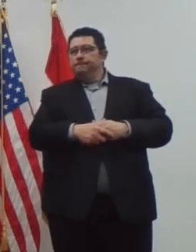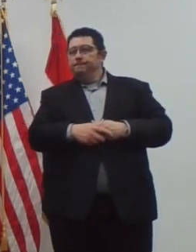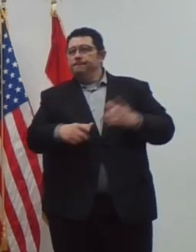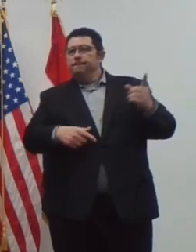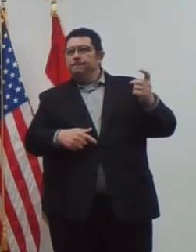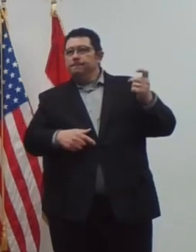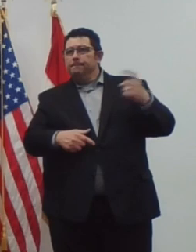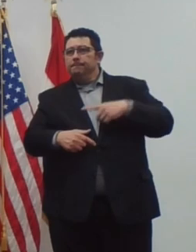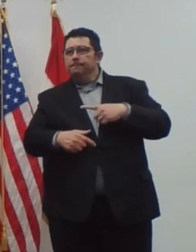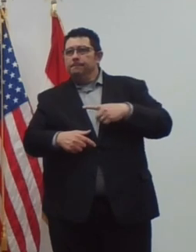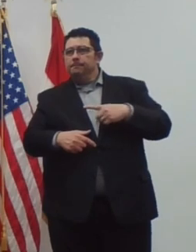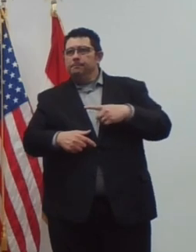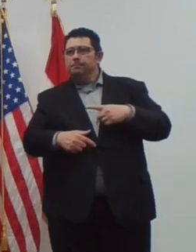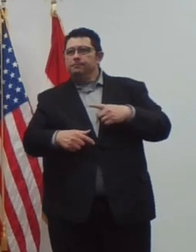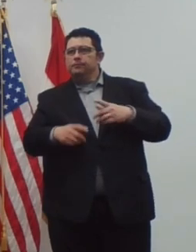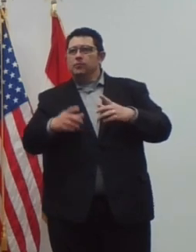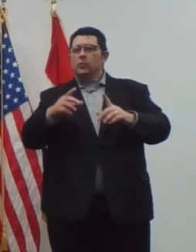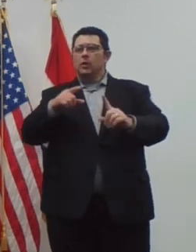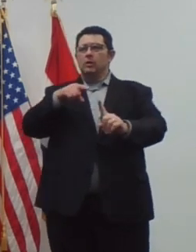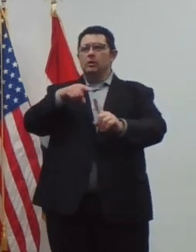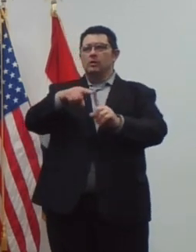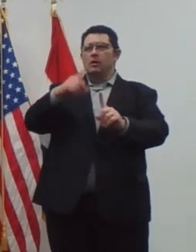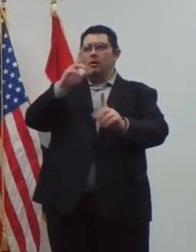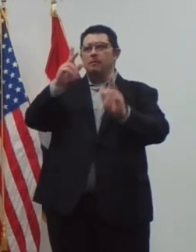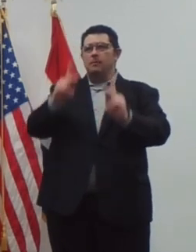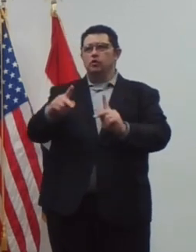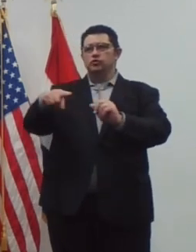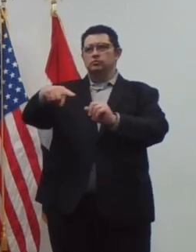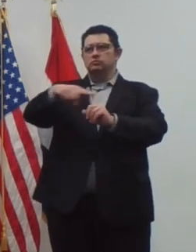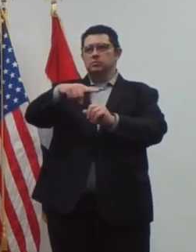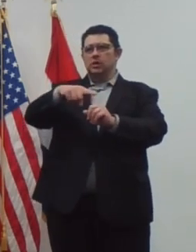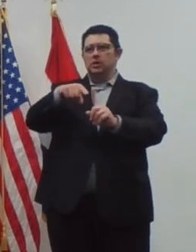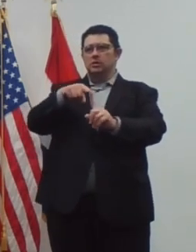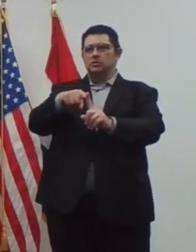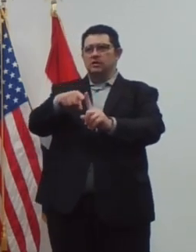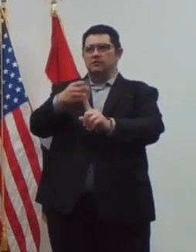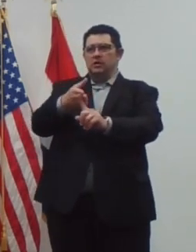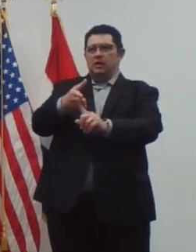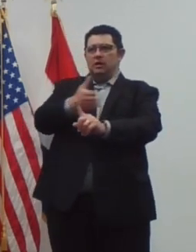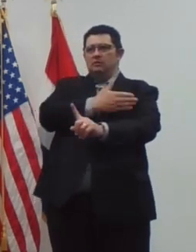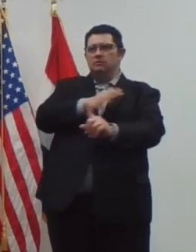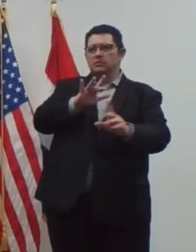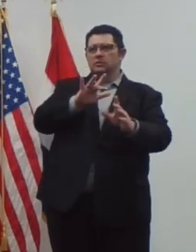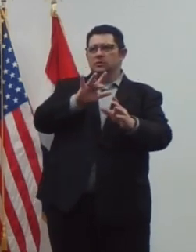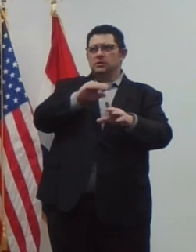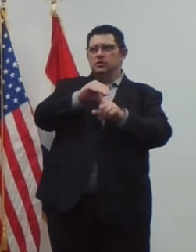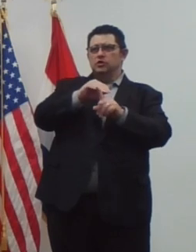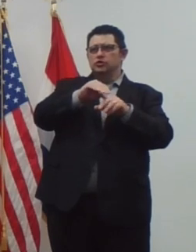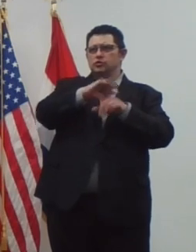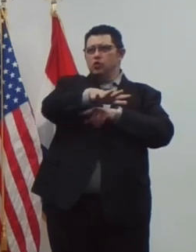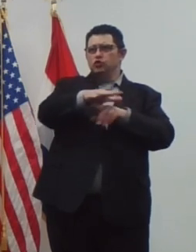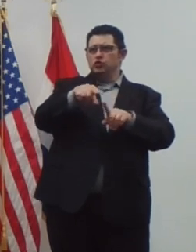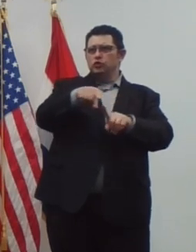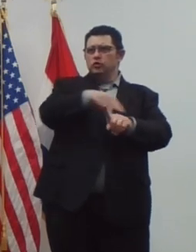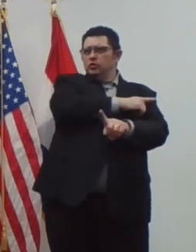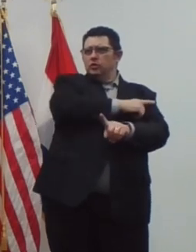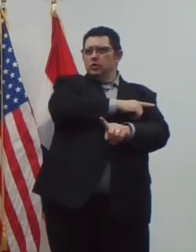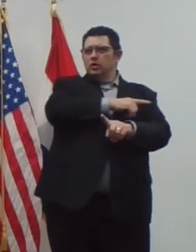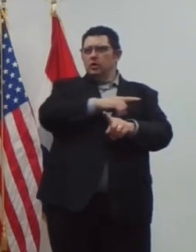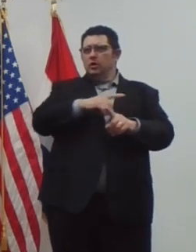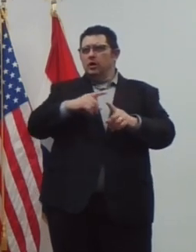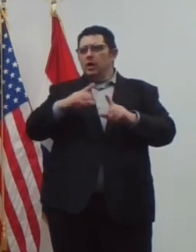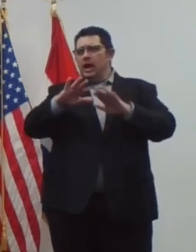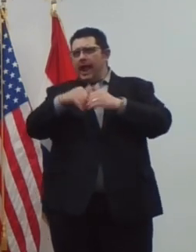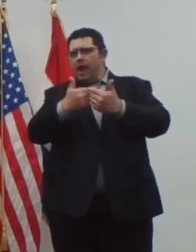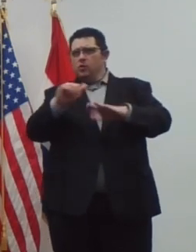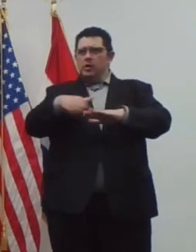What about contact tracing and liability when it comes to that? I know that's been kind of a question for some businesses. Contact tracing programs kind of get it